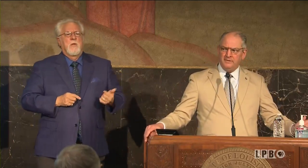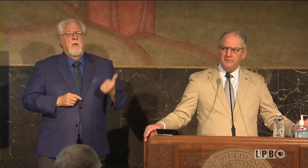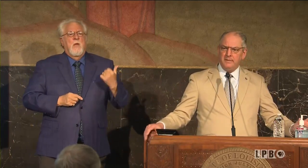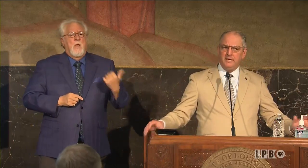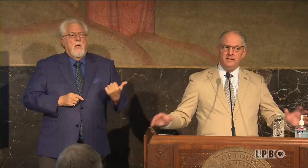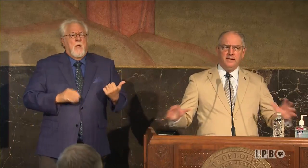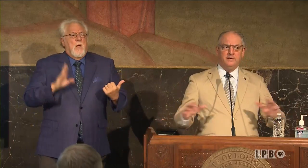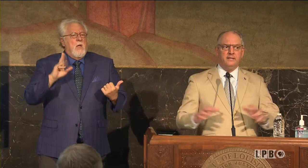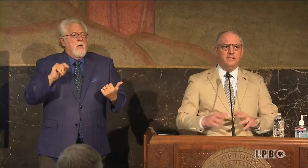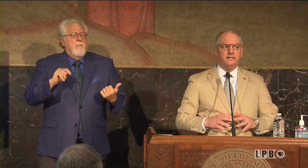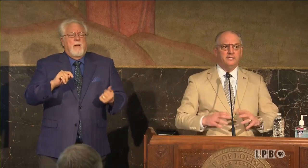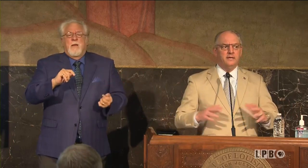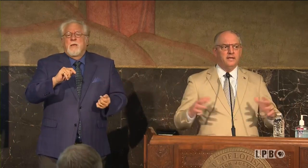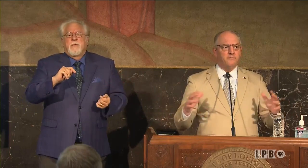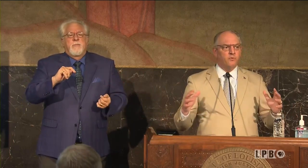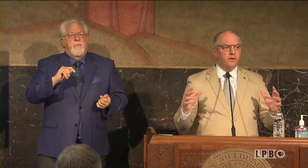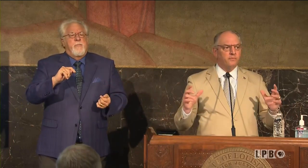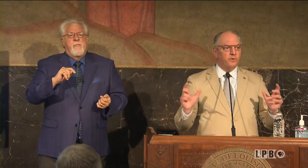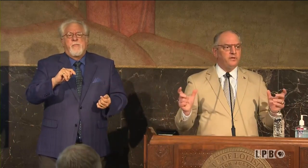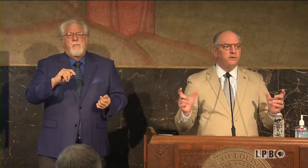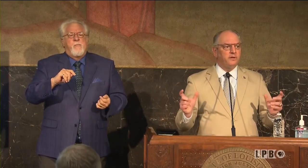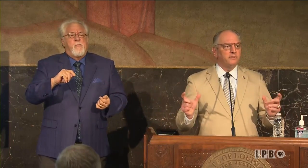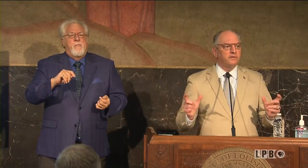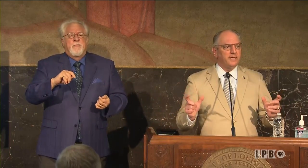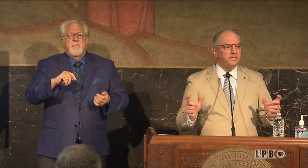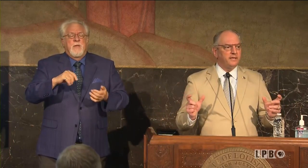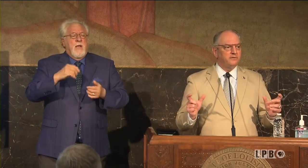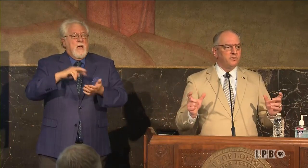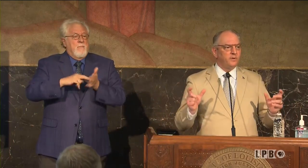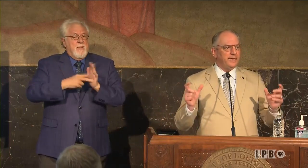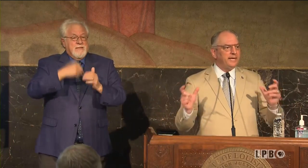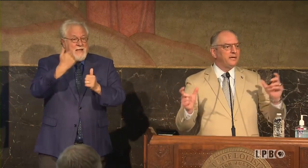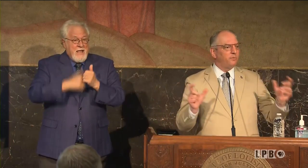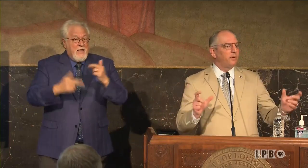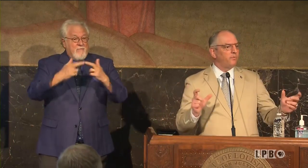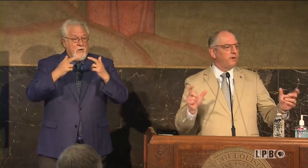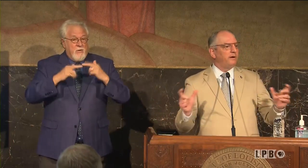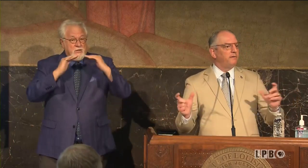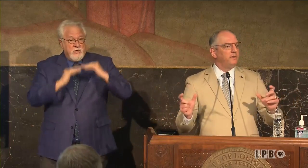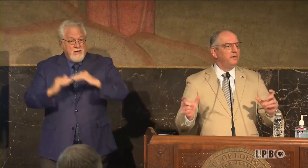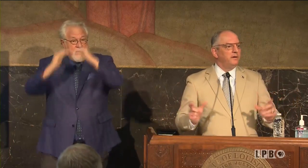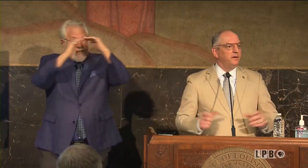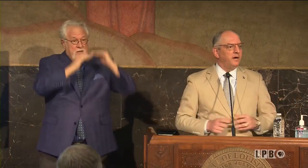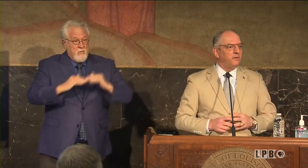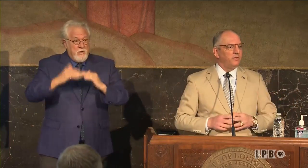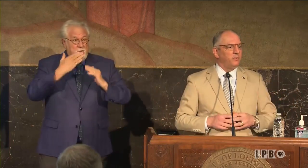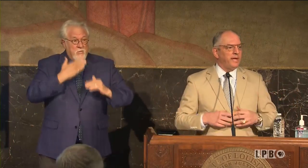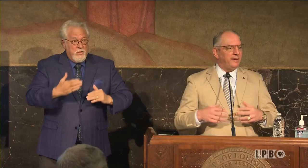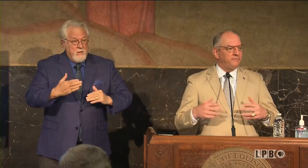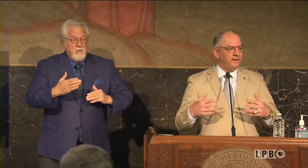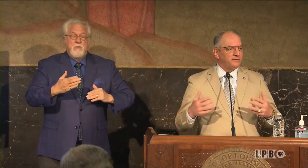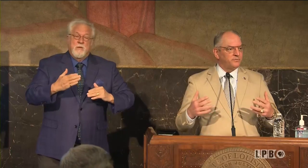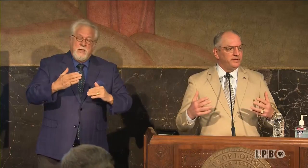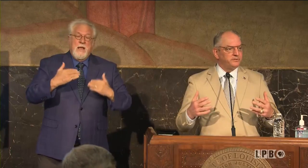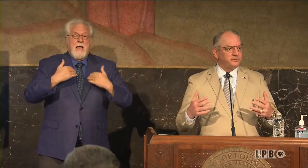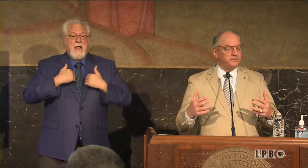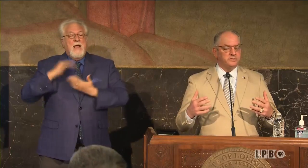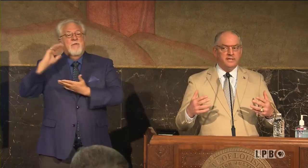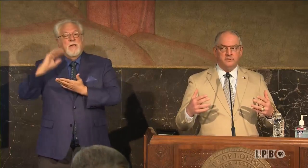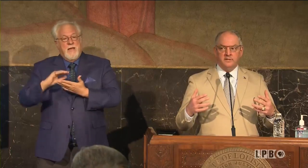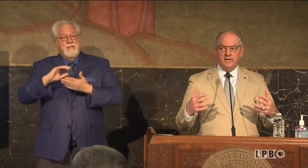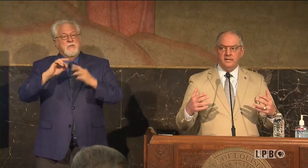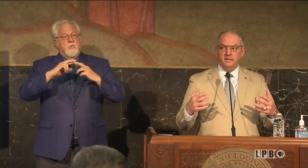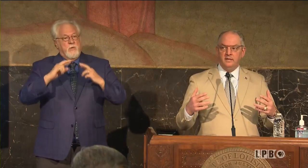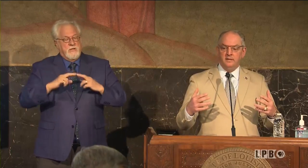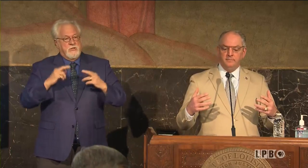But it doesn't mean that every region of the state is doing equally well, although we have less regions of the